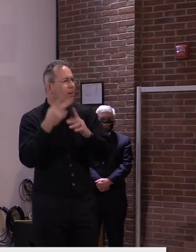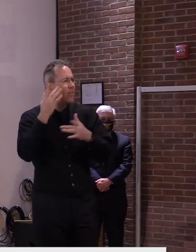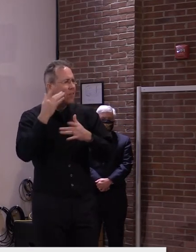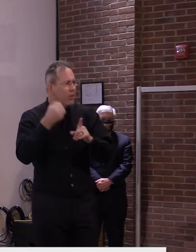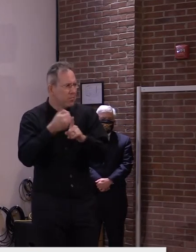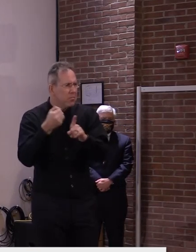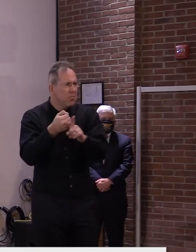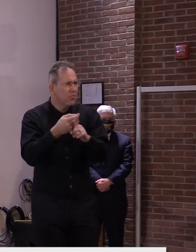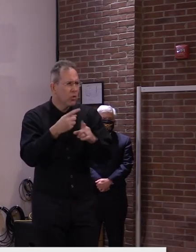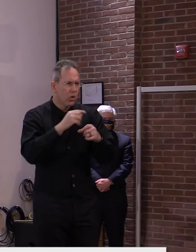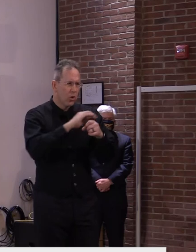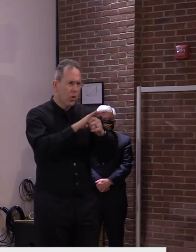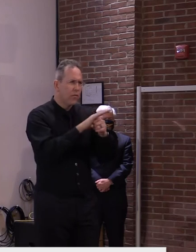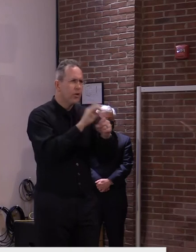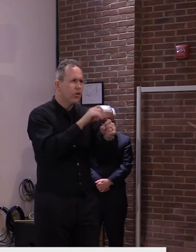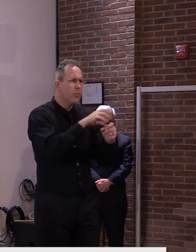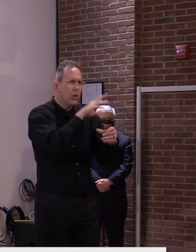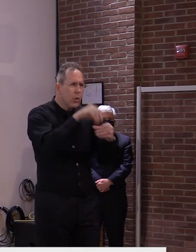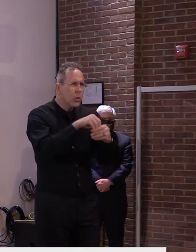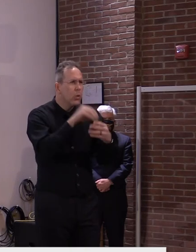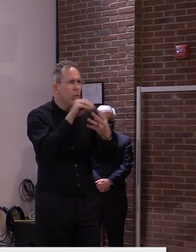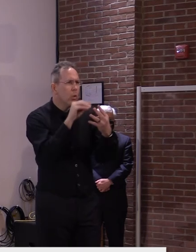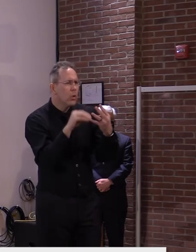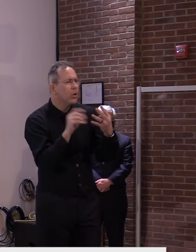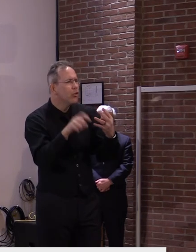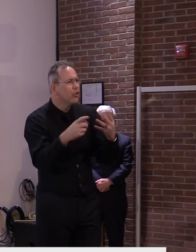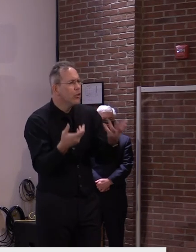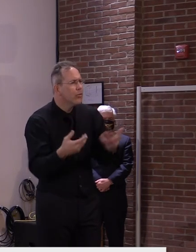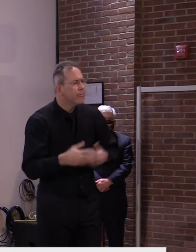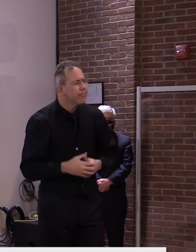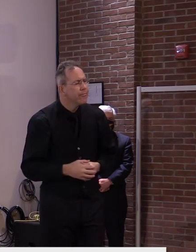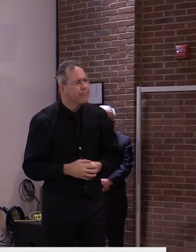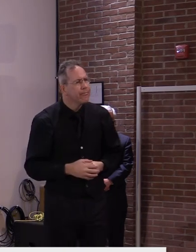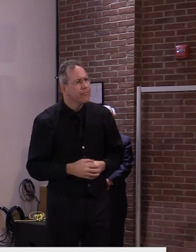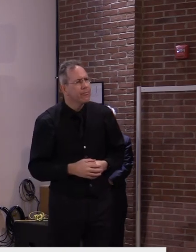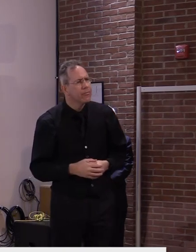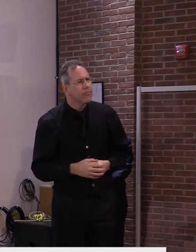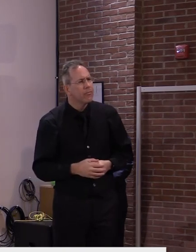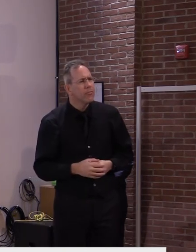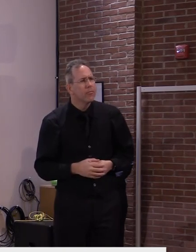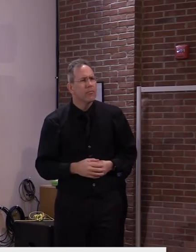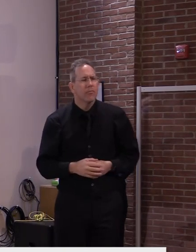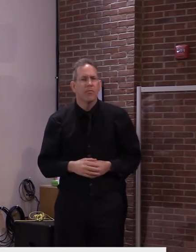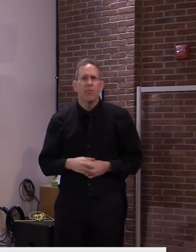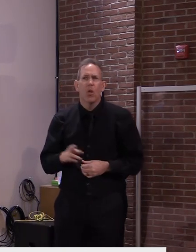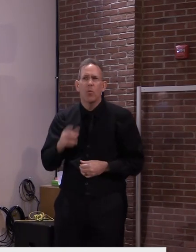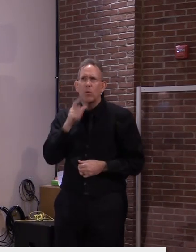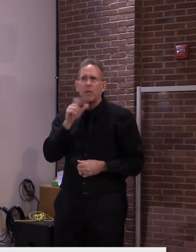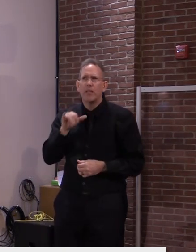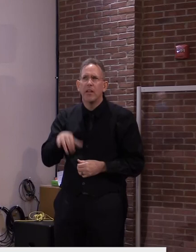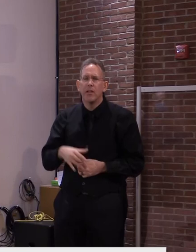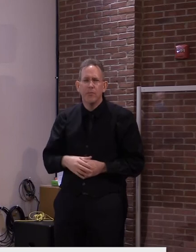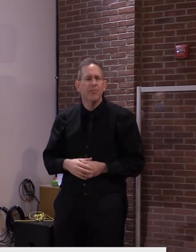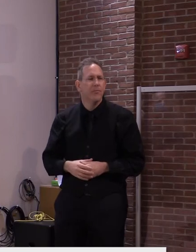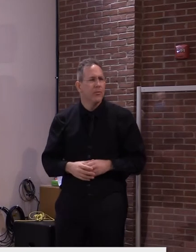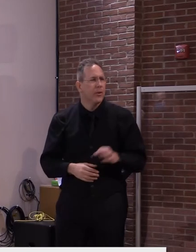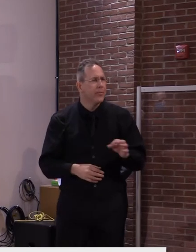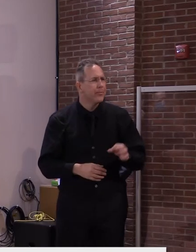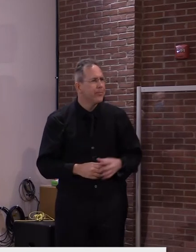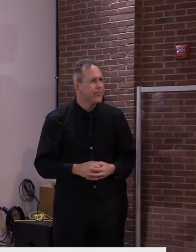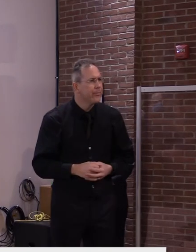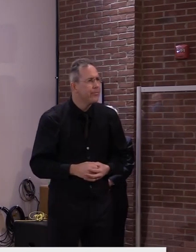Thanks. Well, let's hope we don't have to. Thank you very much. Devin, Local 22.